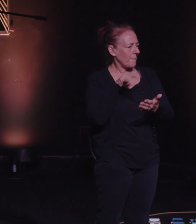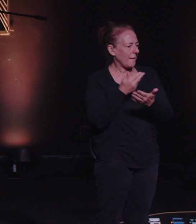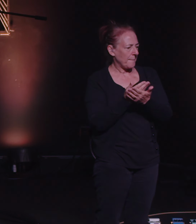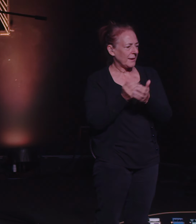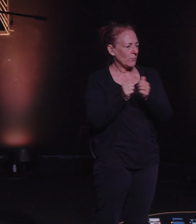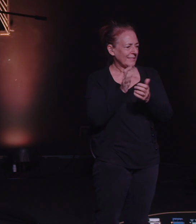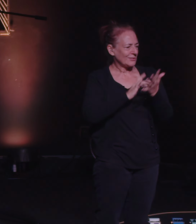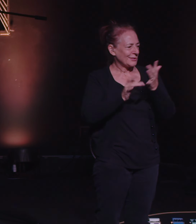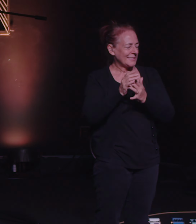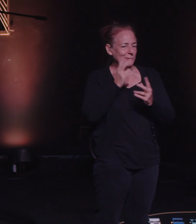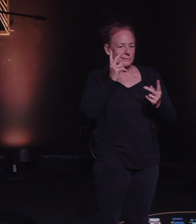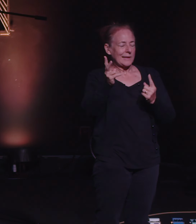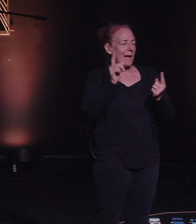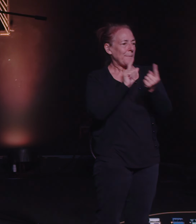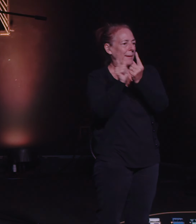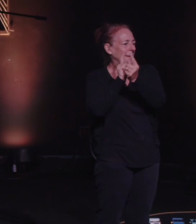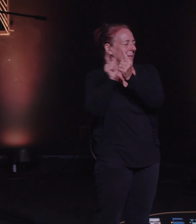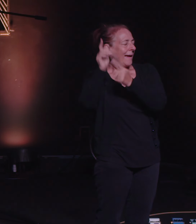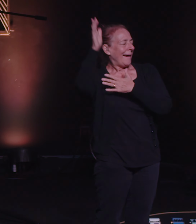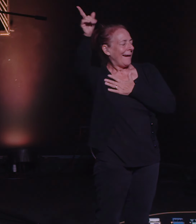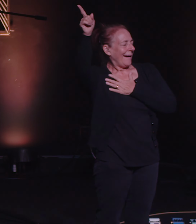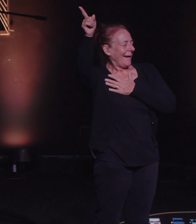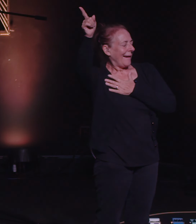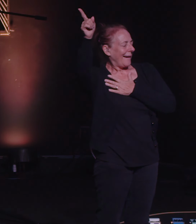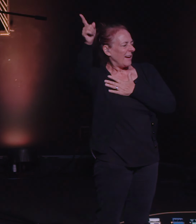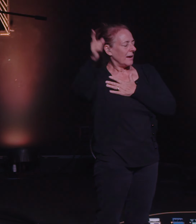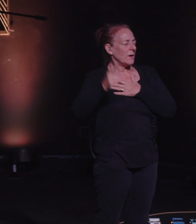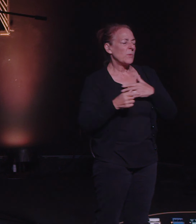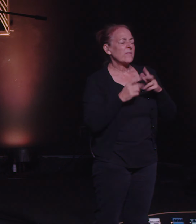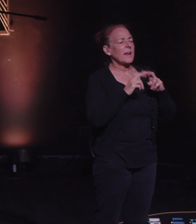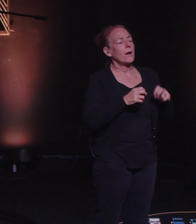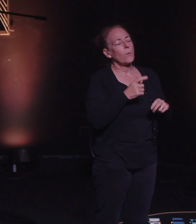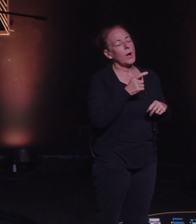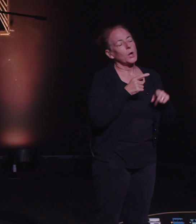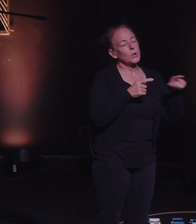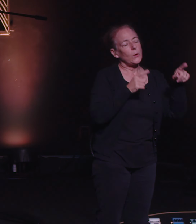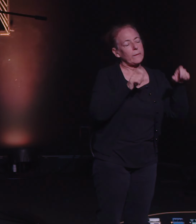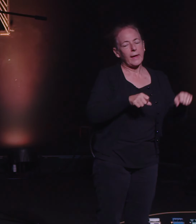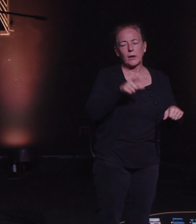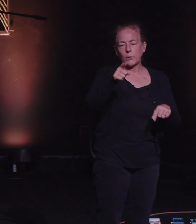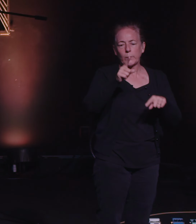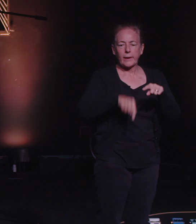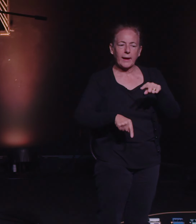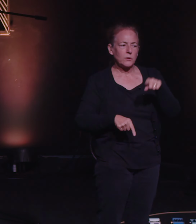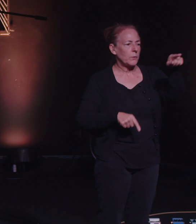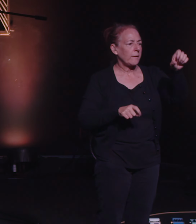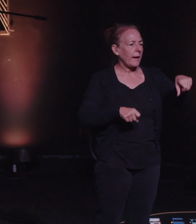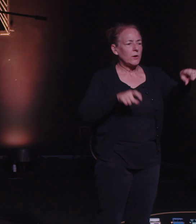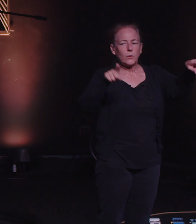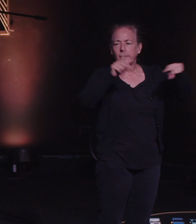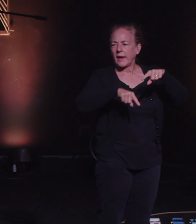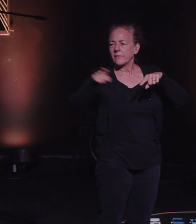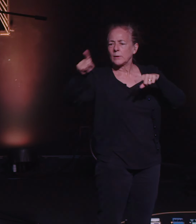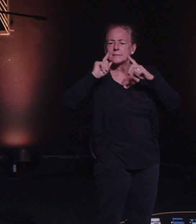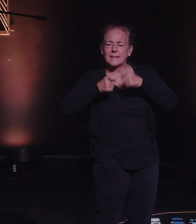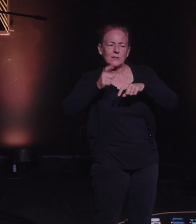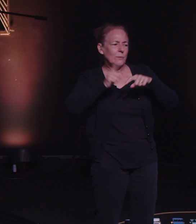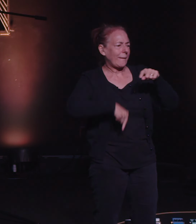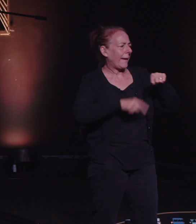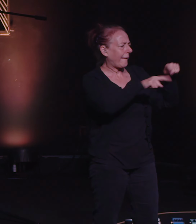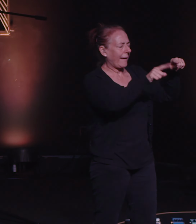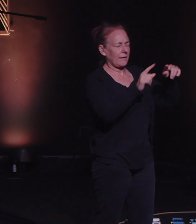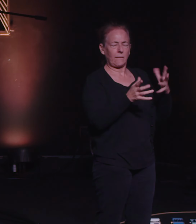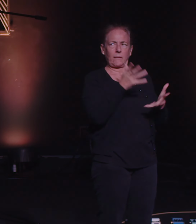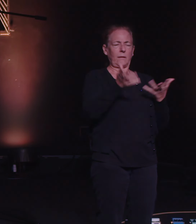Jesus. Every single one. And we've started dissecting who gets to and who should, and my sin and their sin and groups of people,